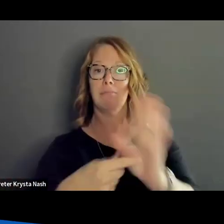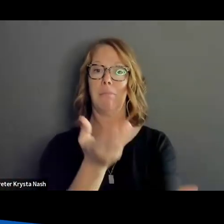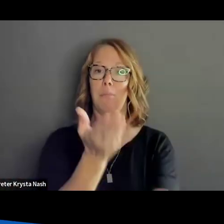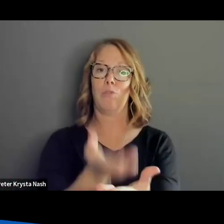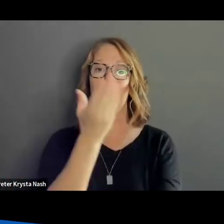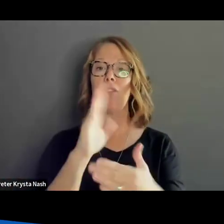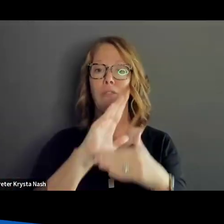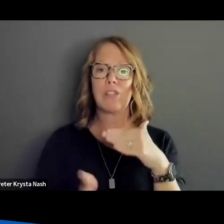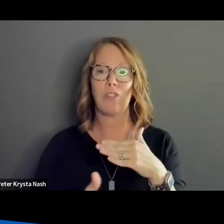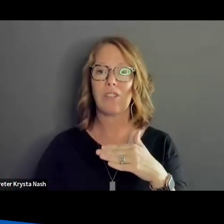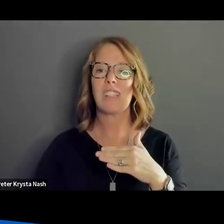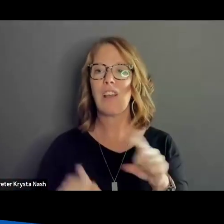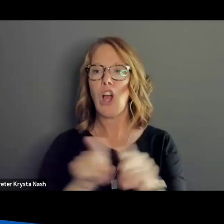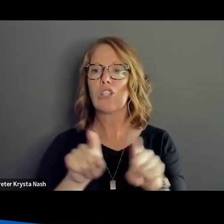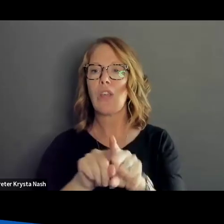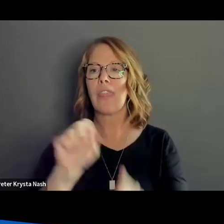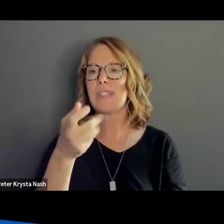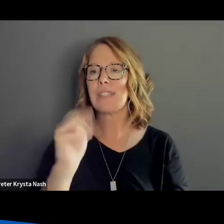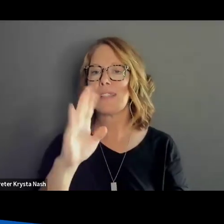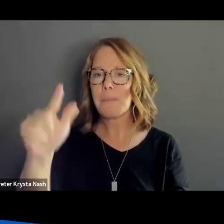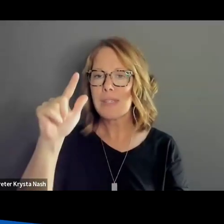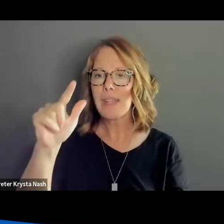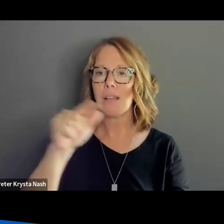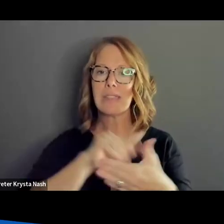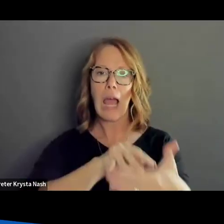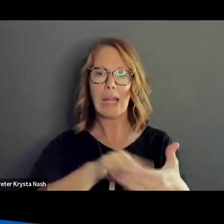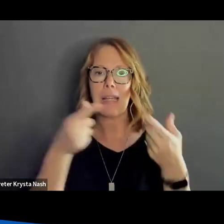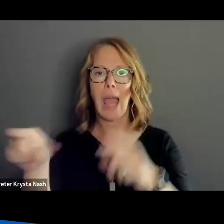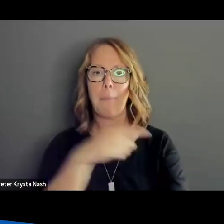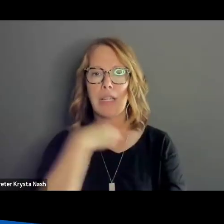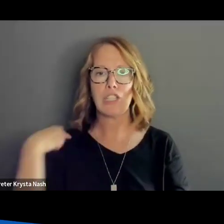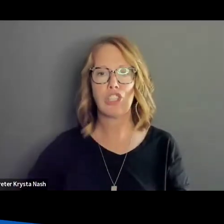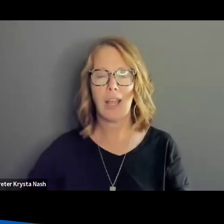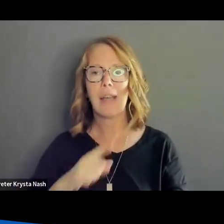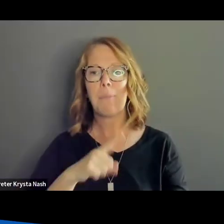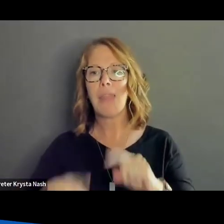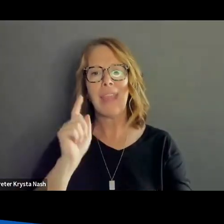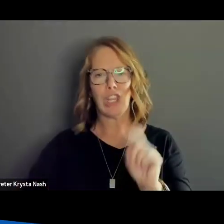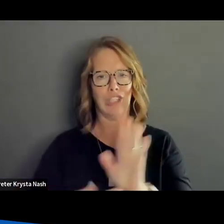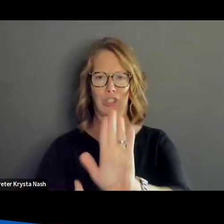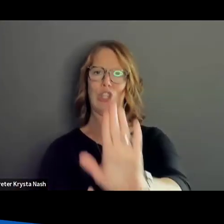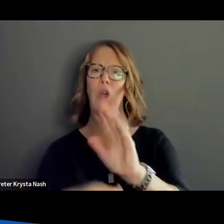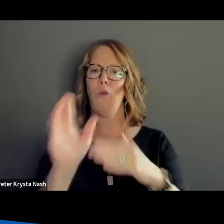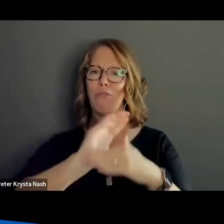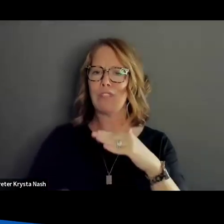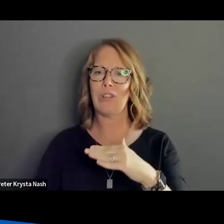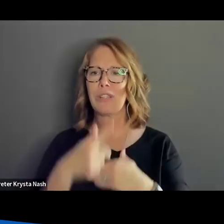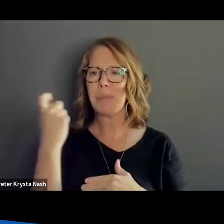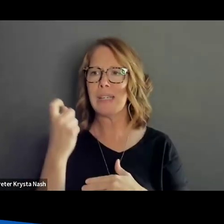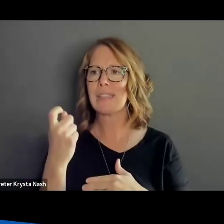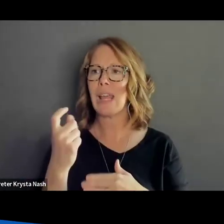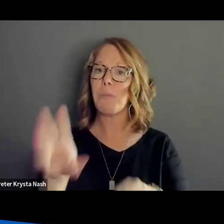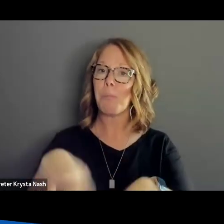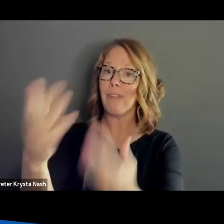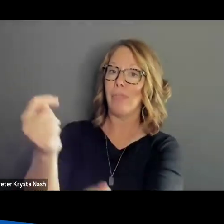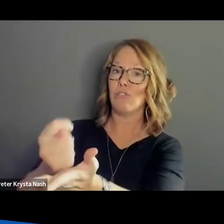stem cells studying being done in China, but they couldn't produce any of their results because they would give the treatment, the people